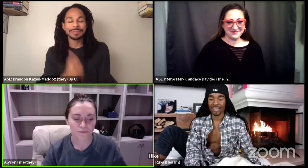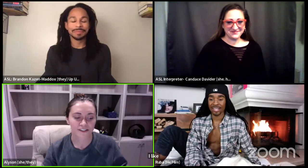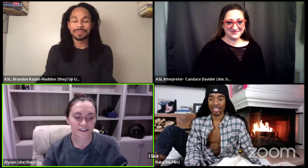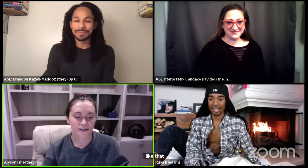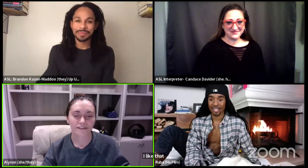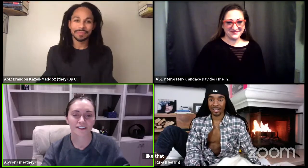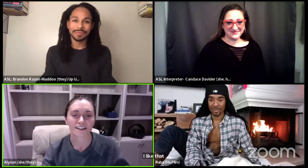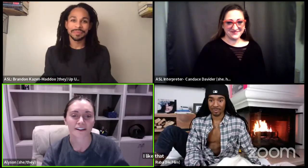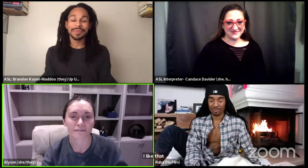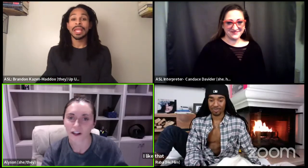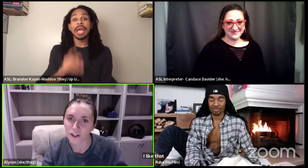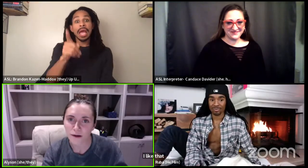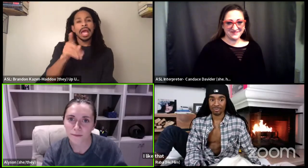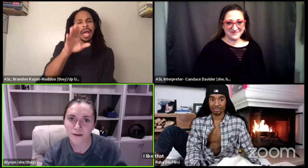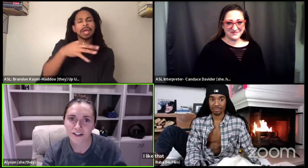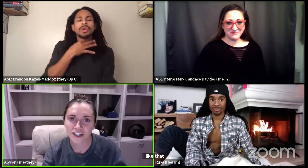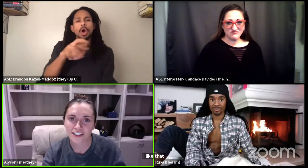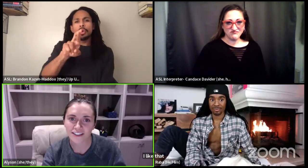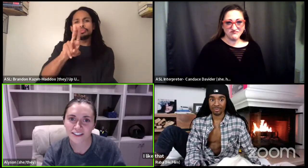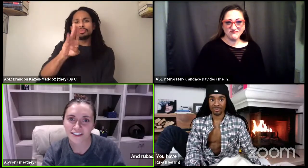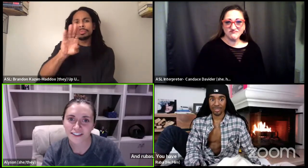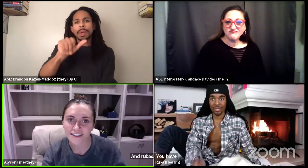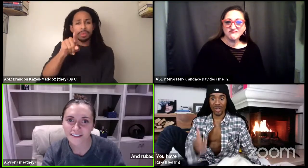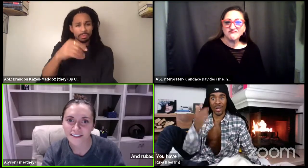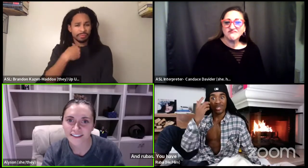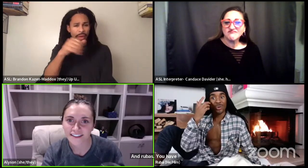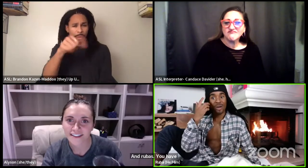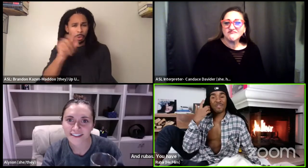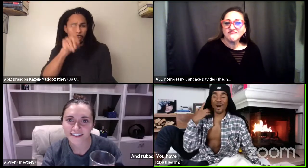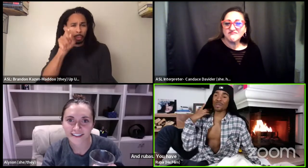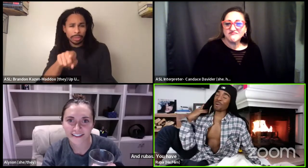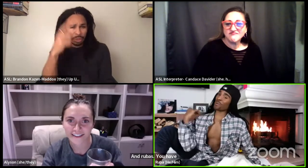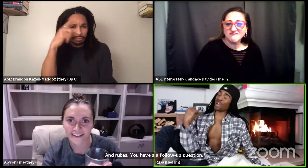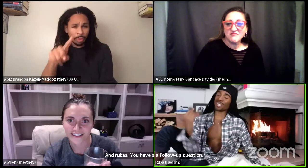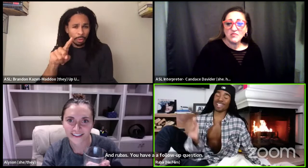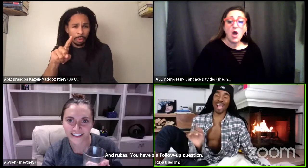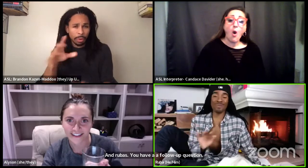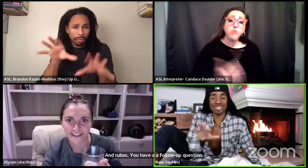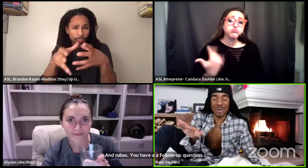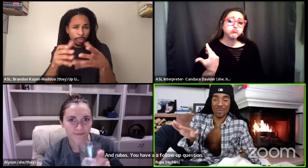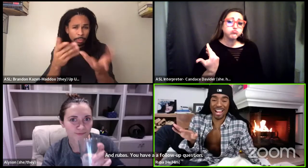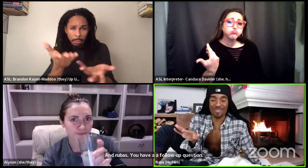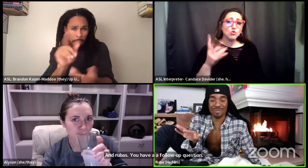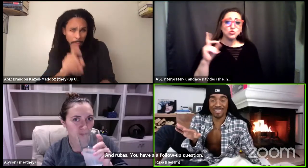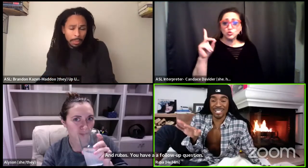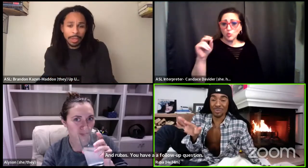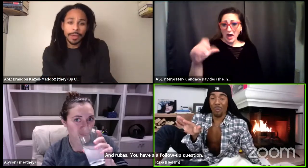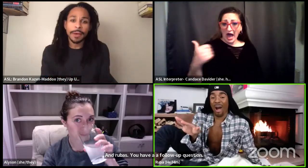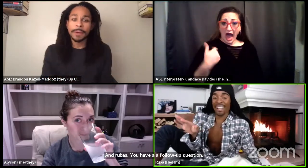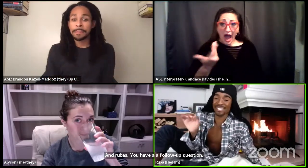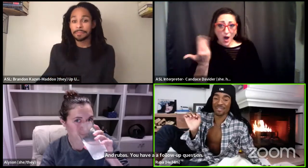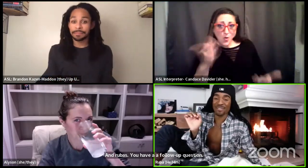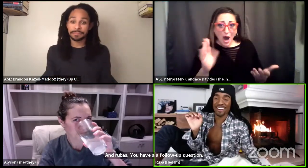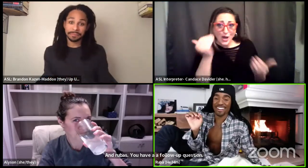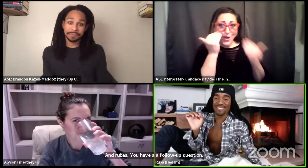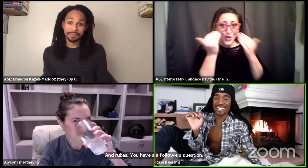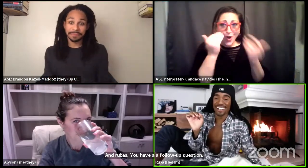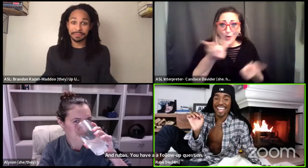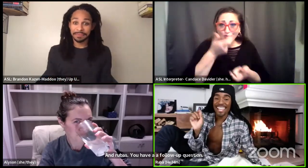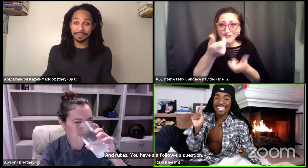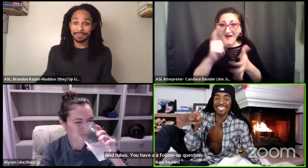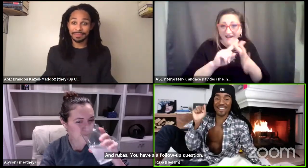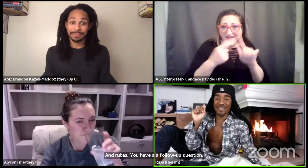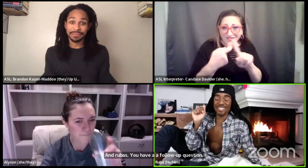And Ruba, do you have a follow-up question? Do I have a follow-up question? I want to know where everybody's watching